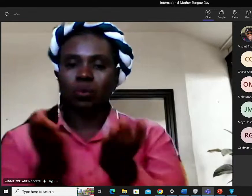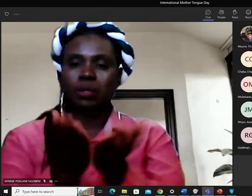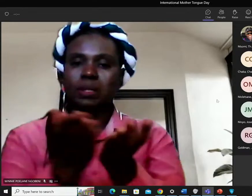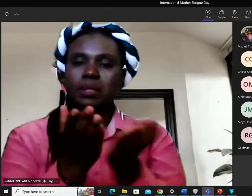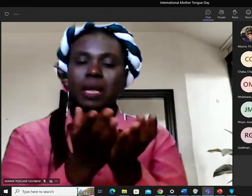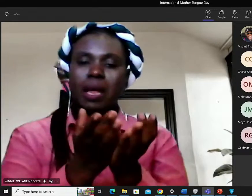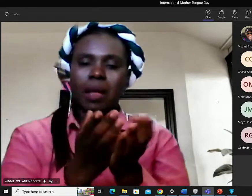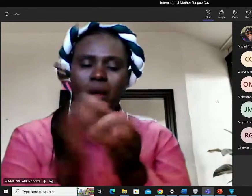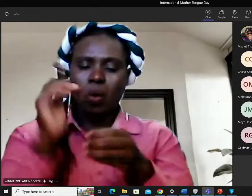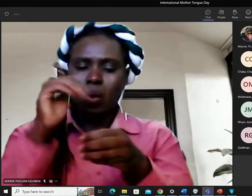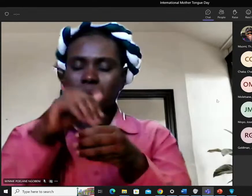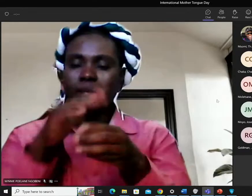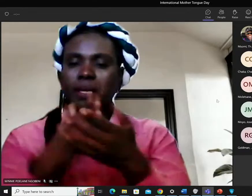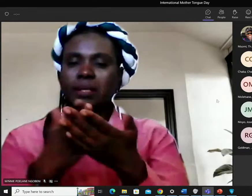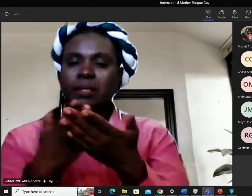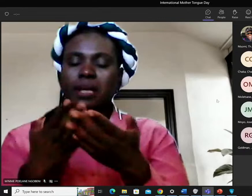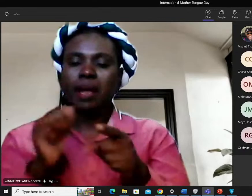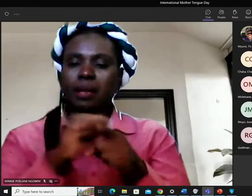It's also practical